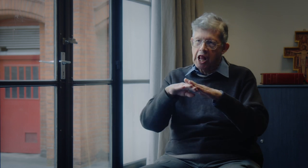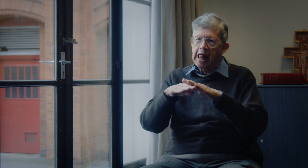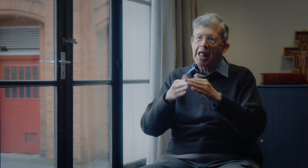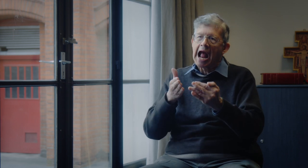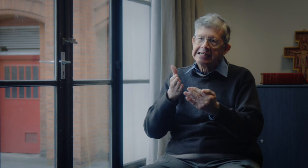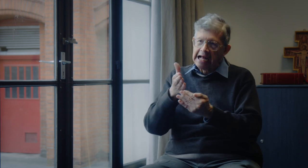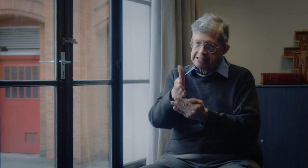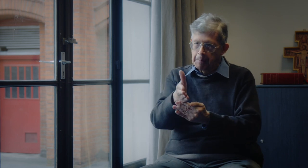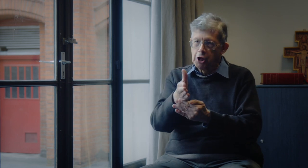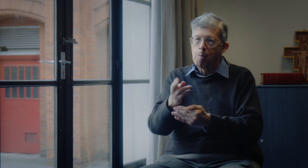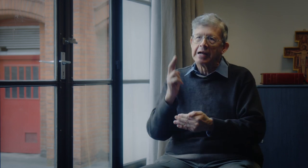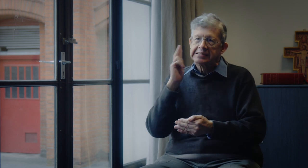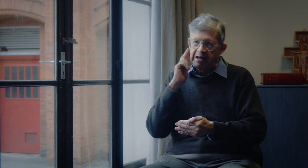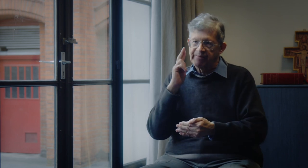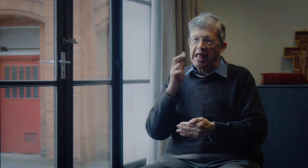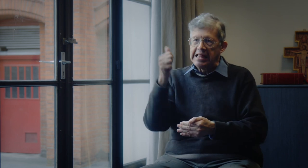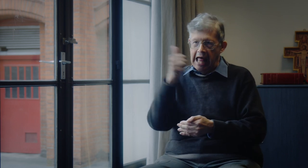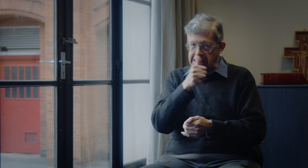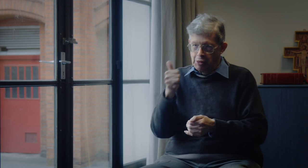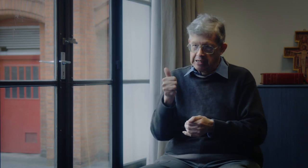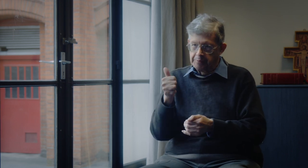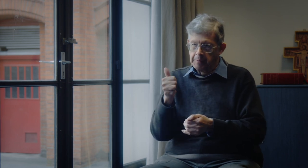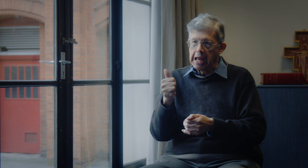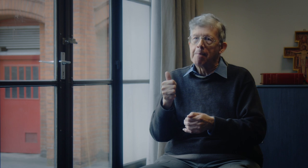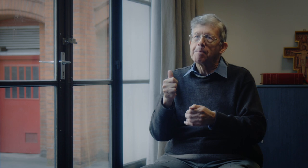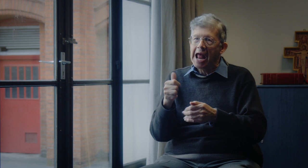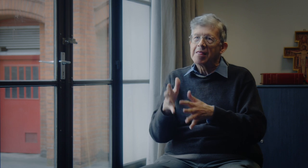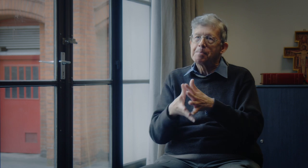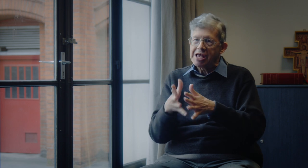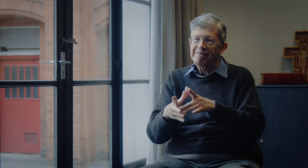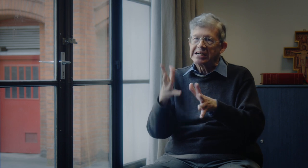Mass needs to be fully accessible for deaf Catholics.